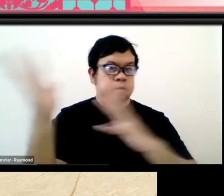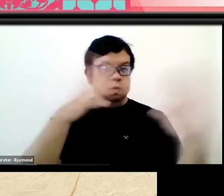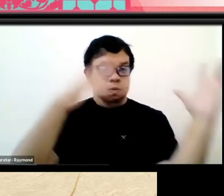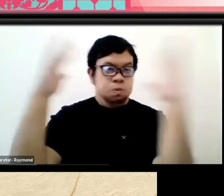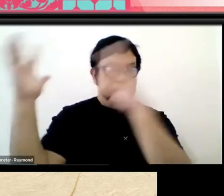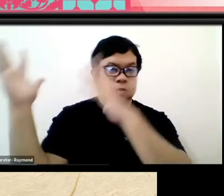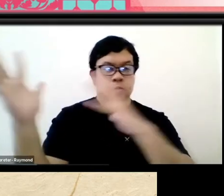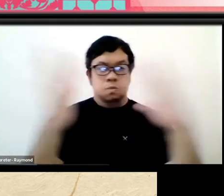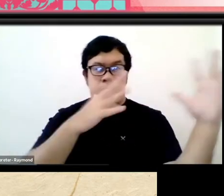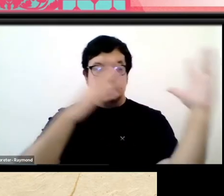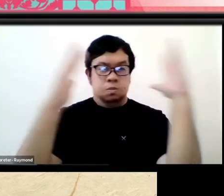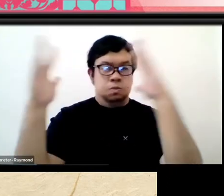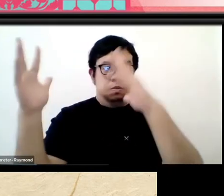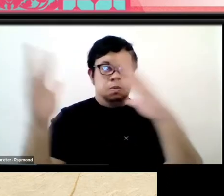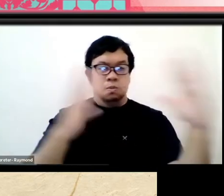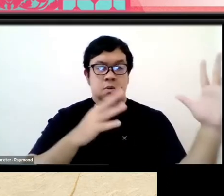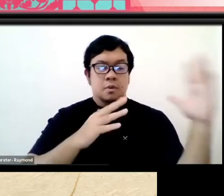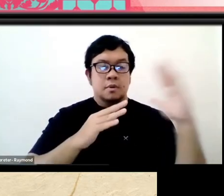The quiet